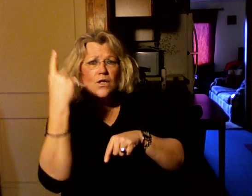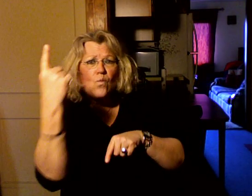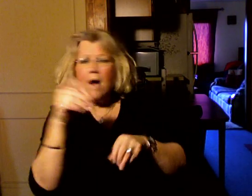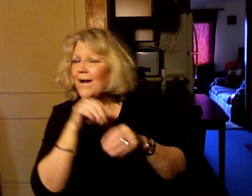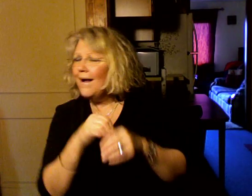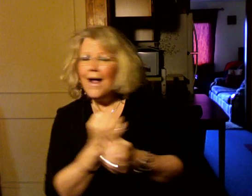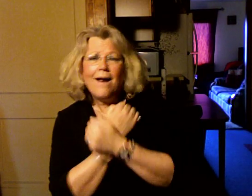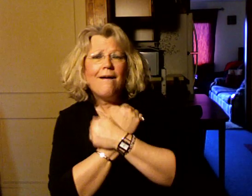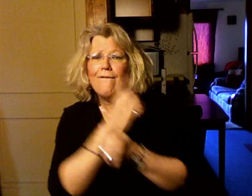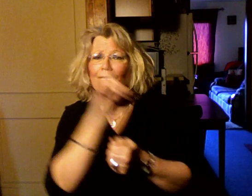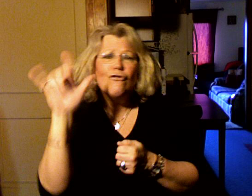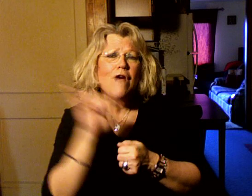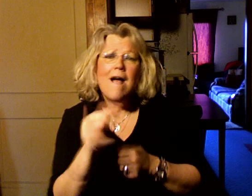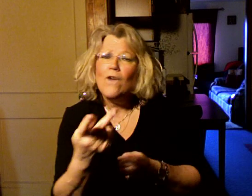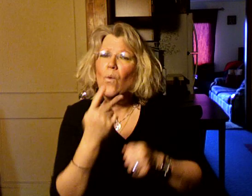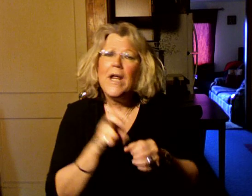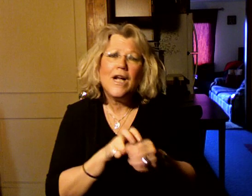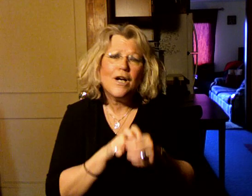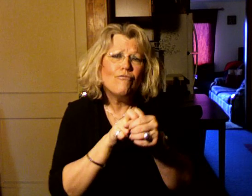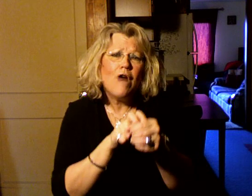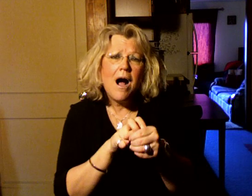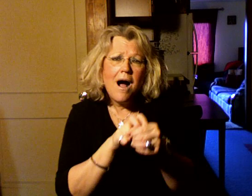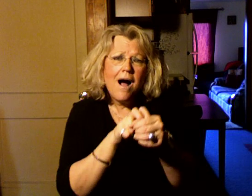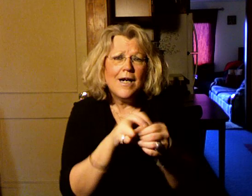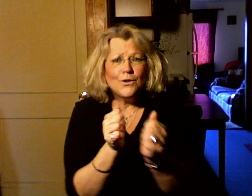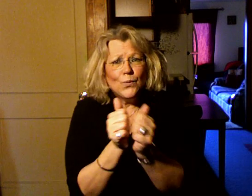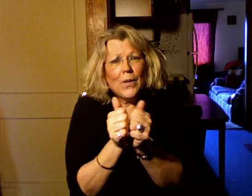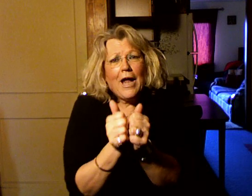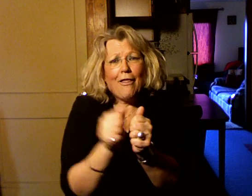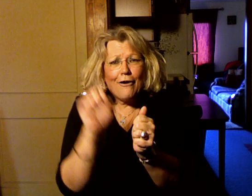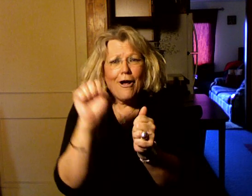one in love forever. We can love